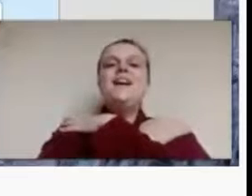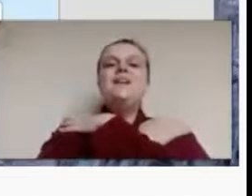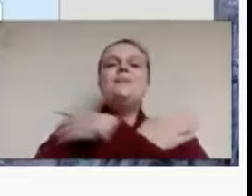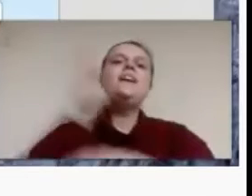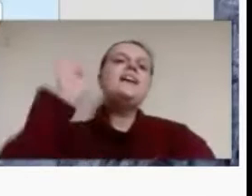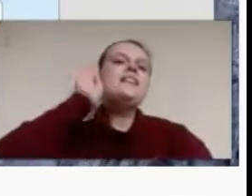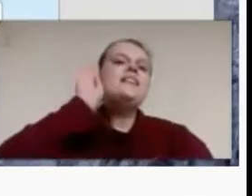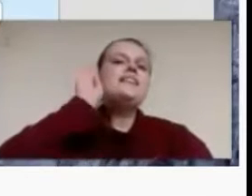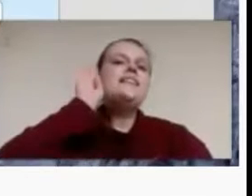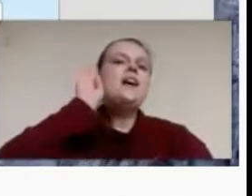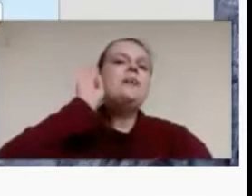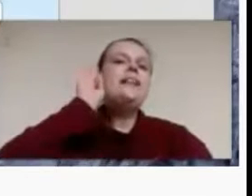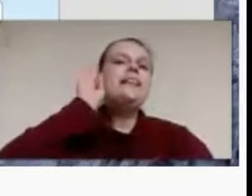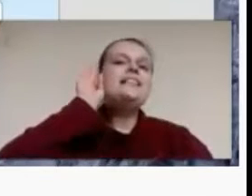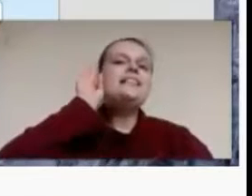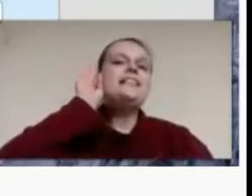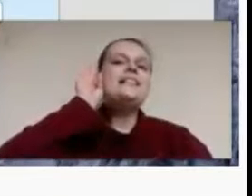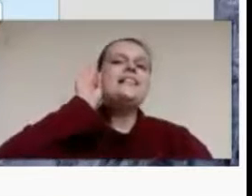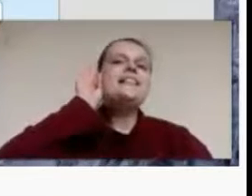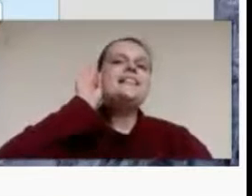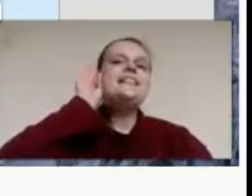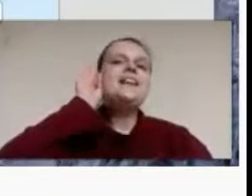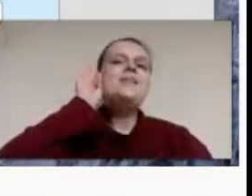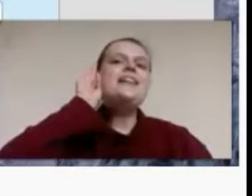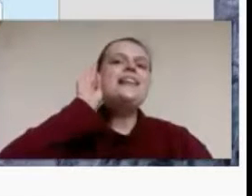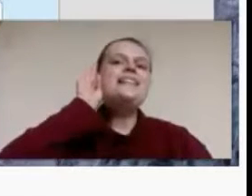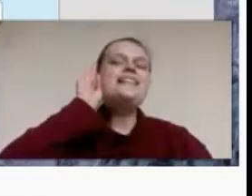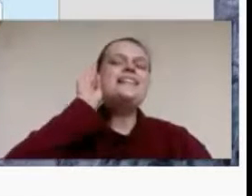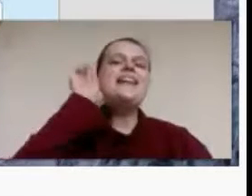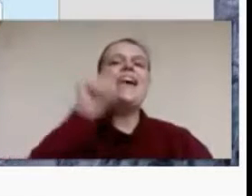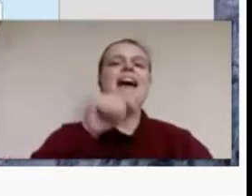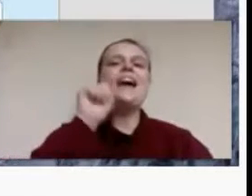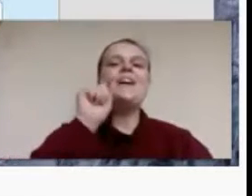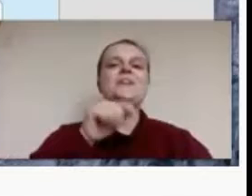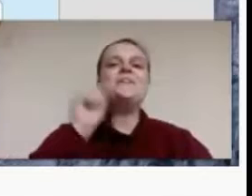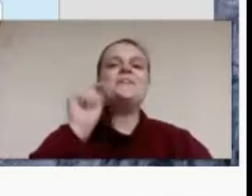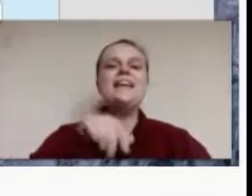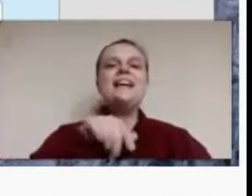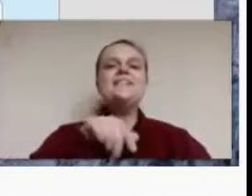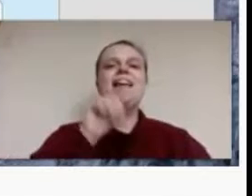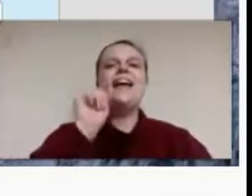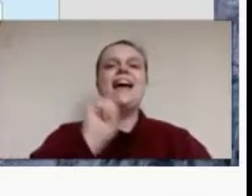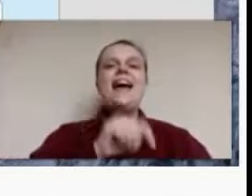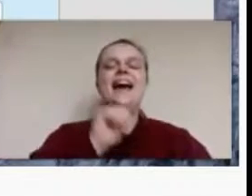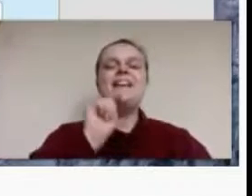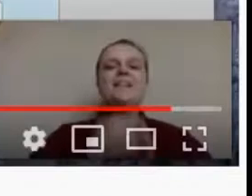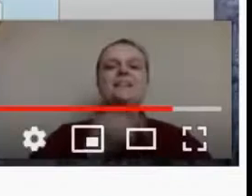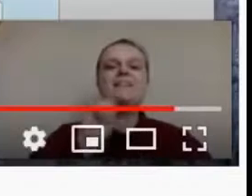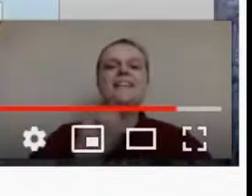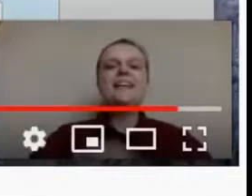calm. This is how we listen, this is how we listen, at time, at